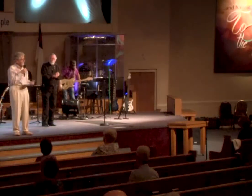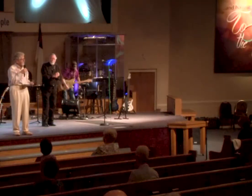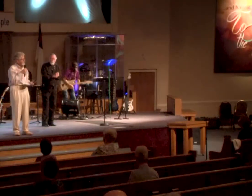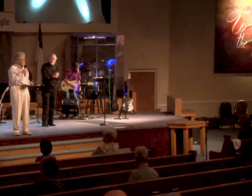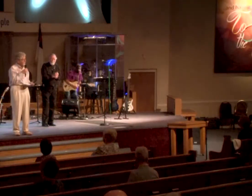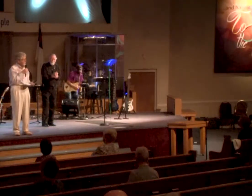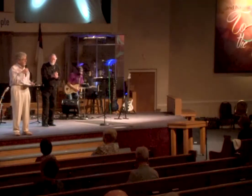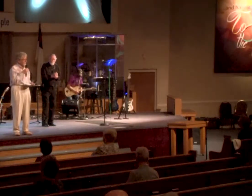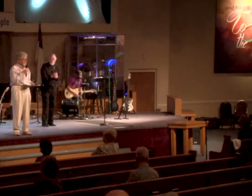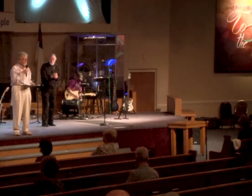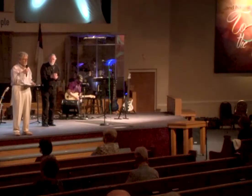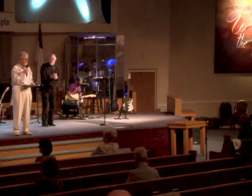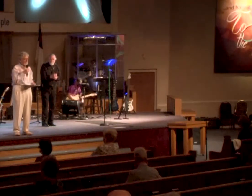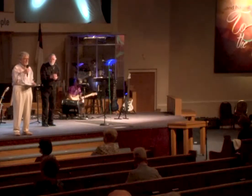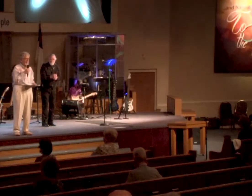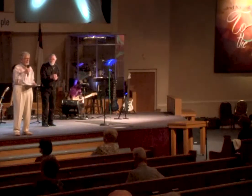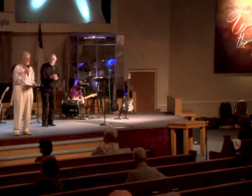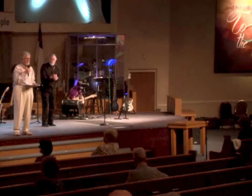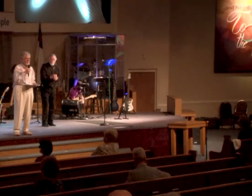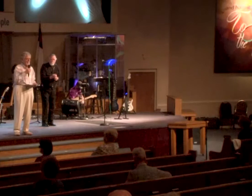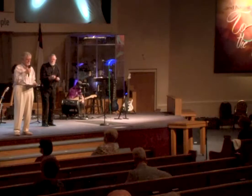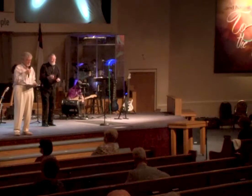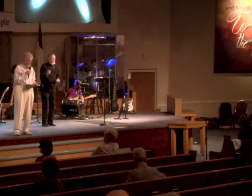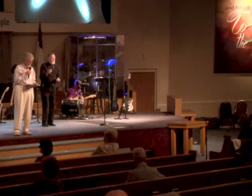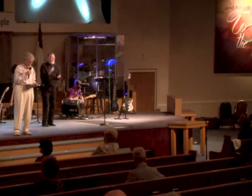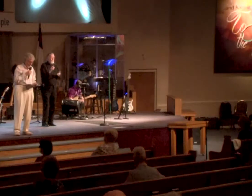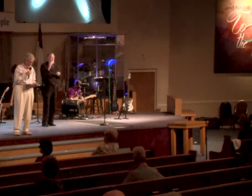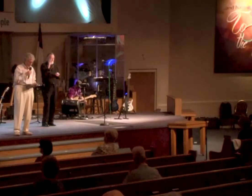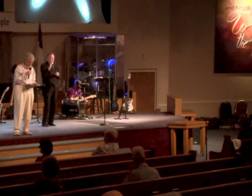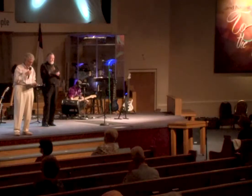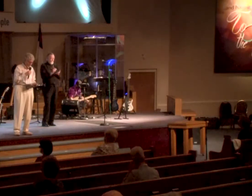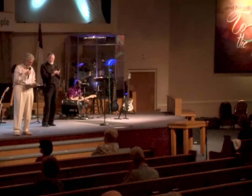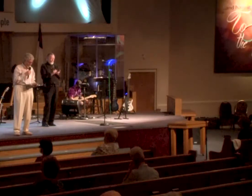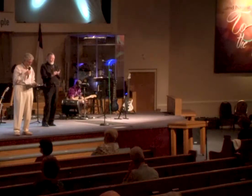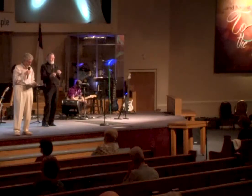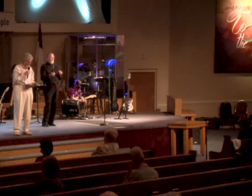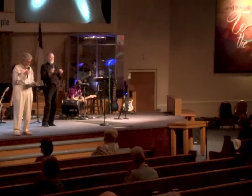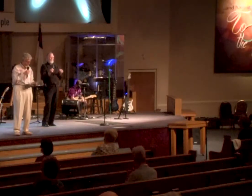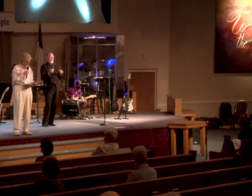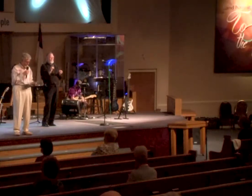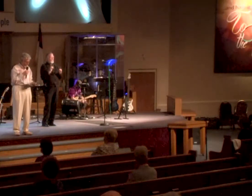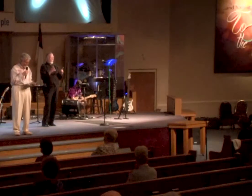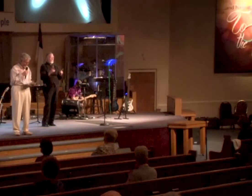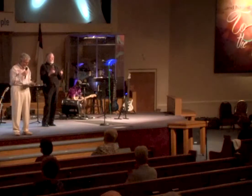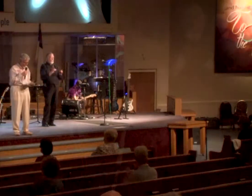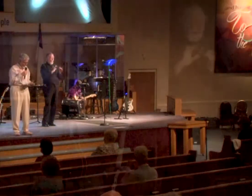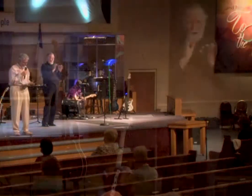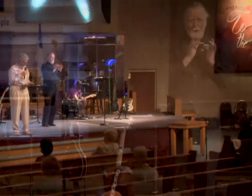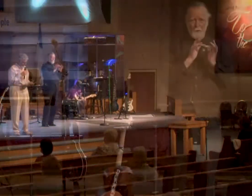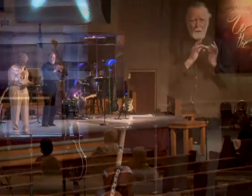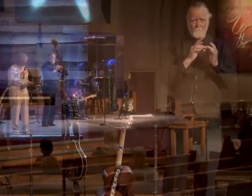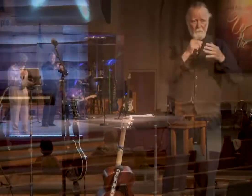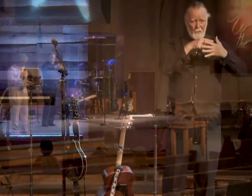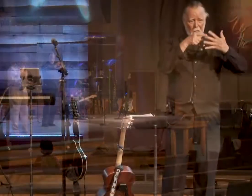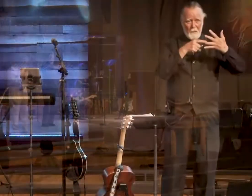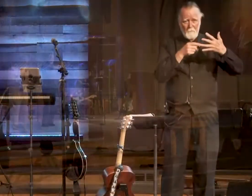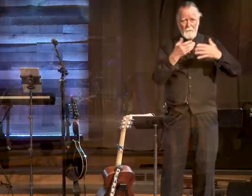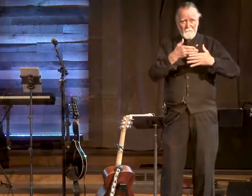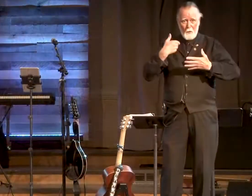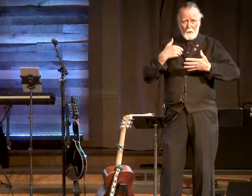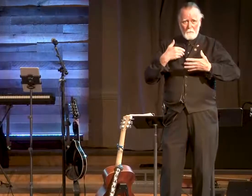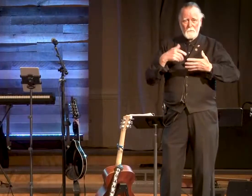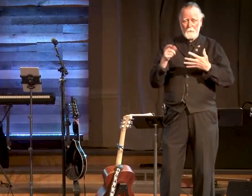previous devotionals that he's written himself are also online as well.